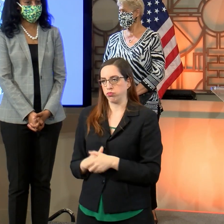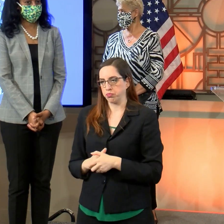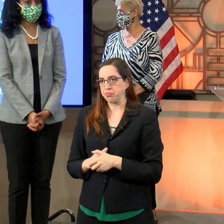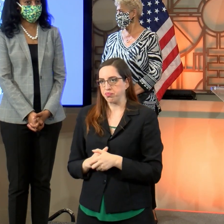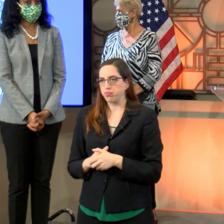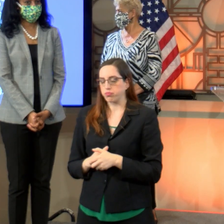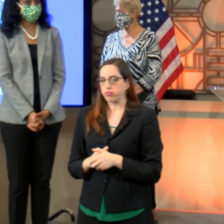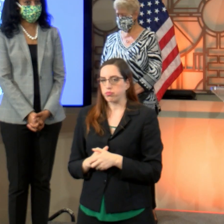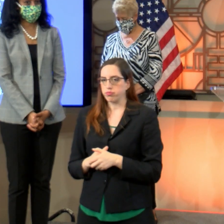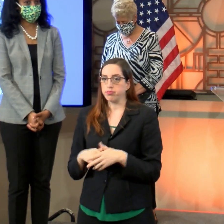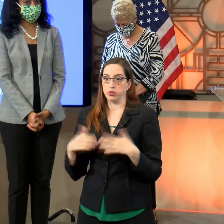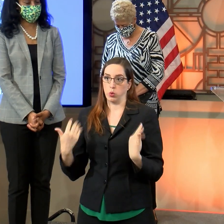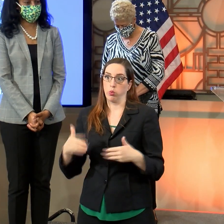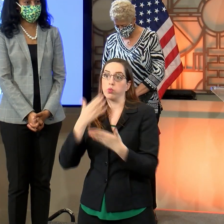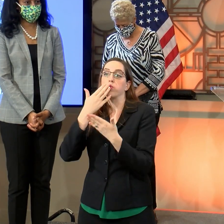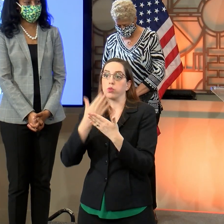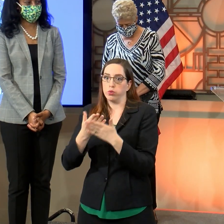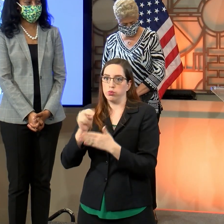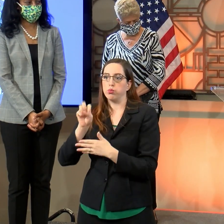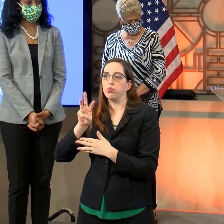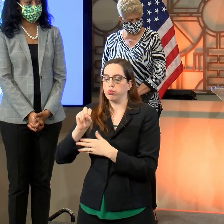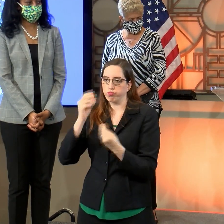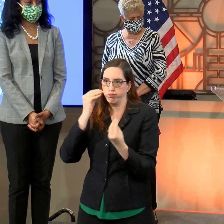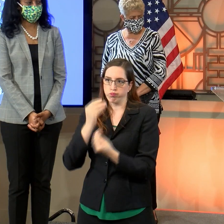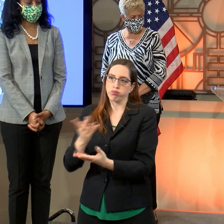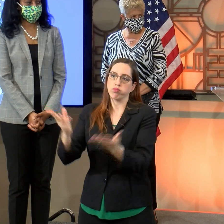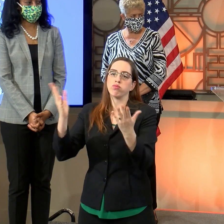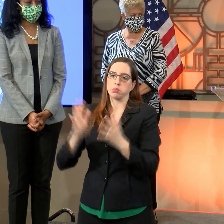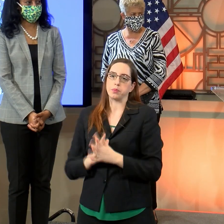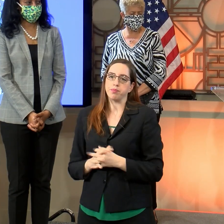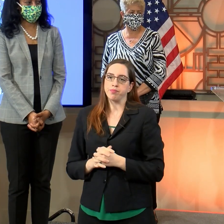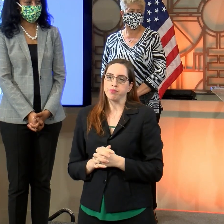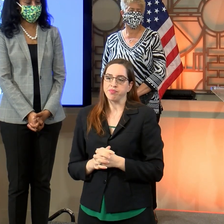COVID-19, and that's good. That's good news.